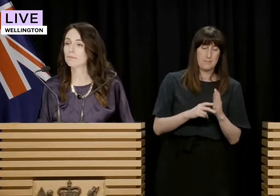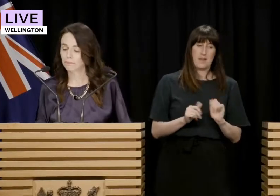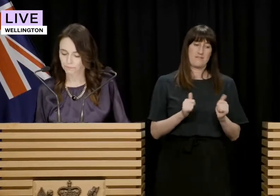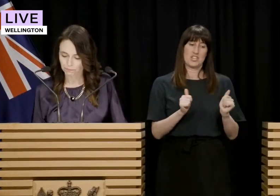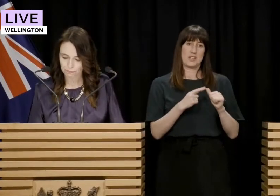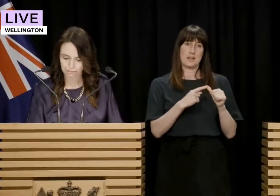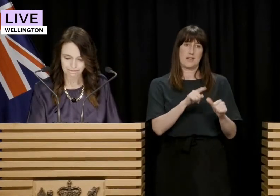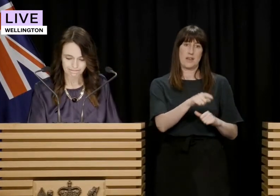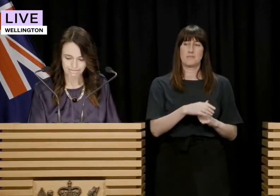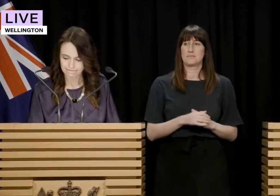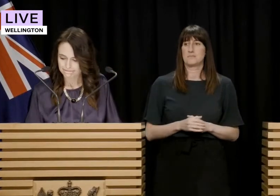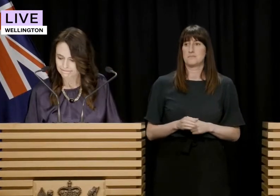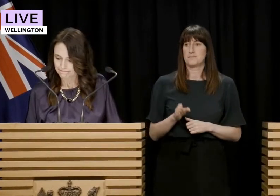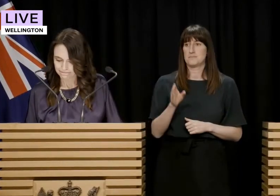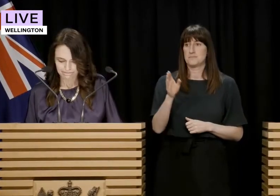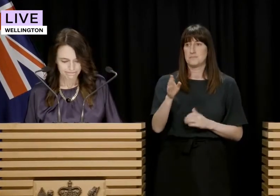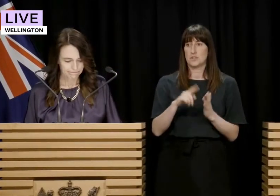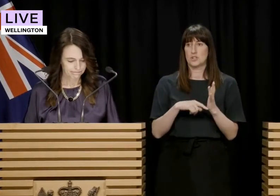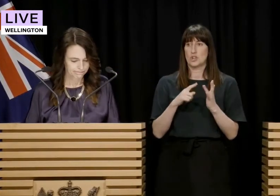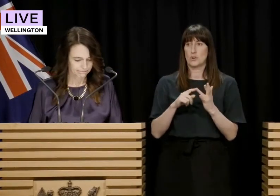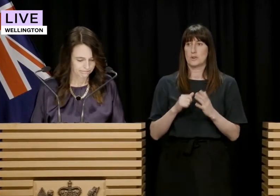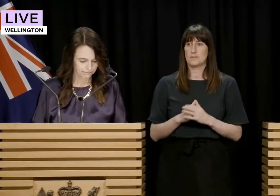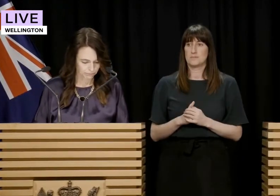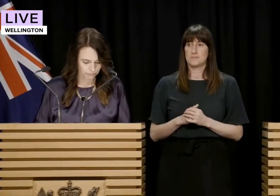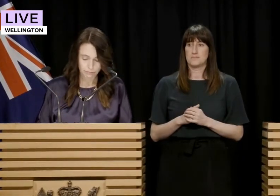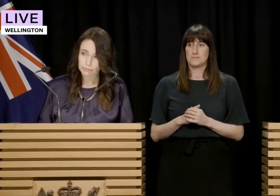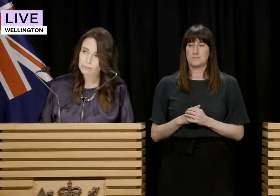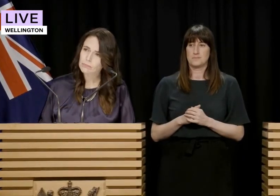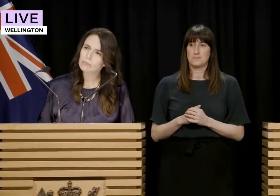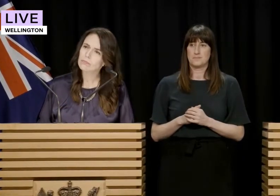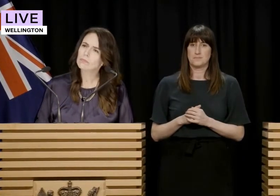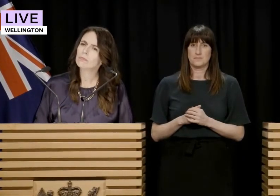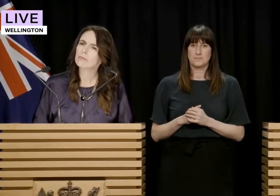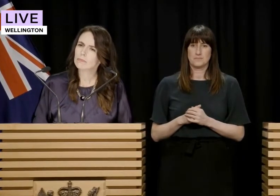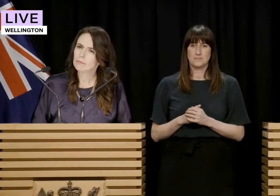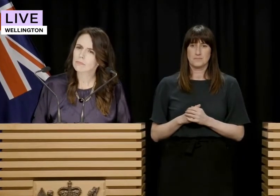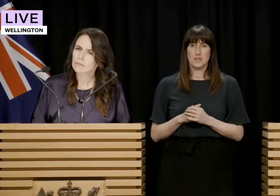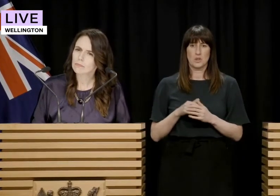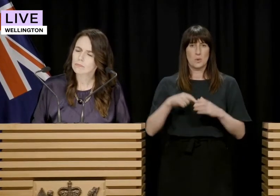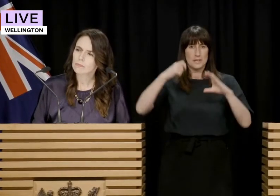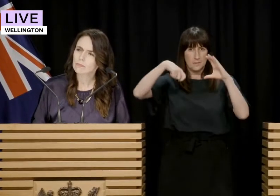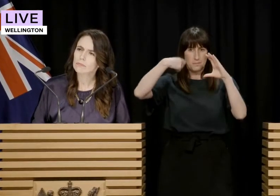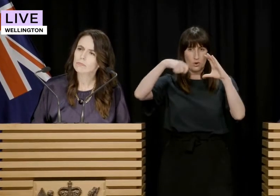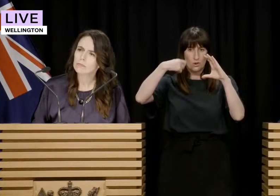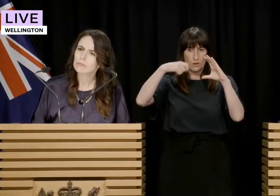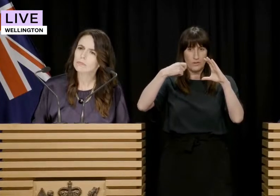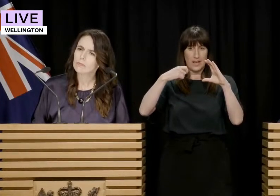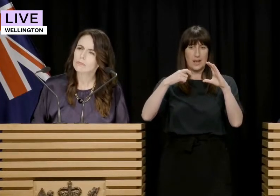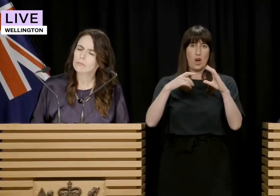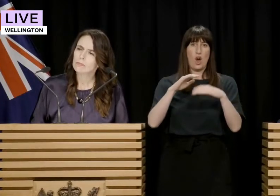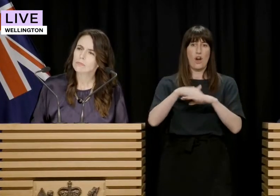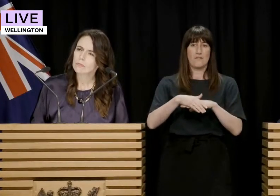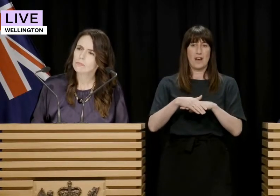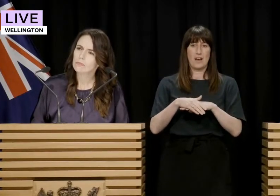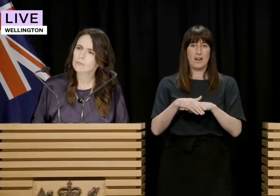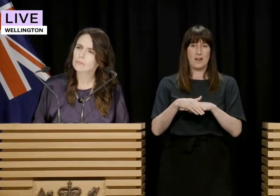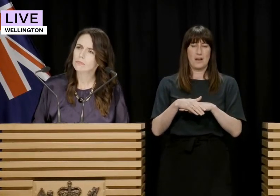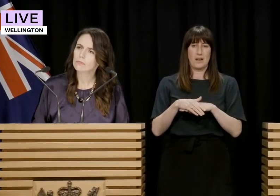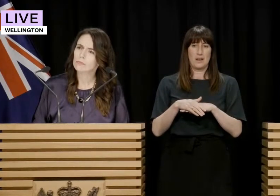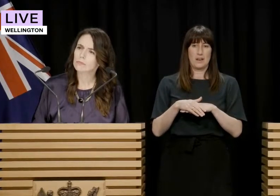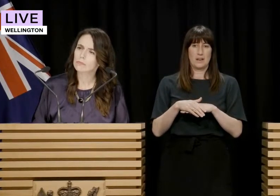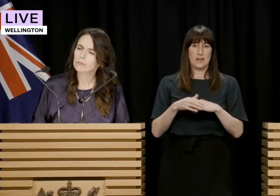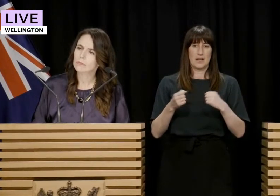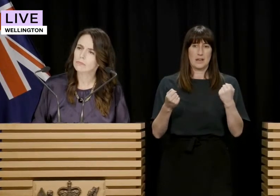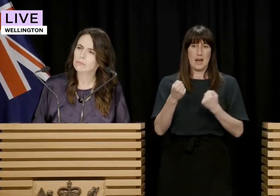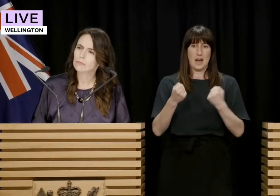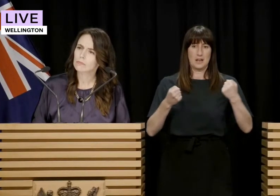So, just a couple of questions in regards to today, the ram raids doco that came out today. Is Oranga